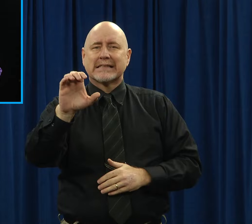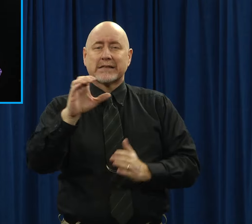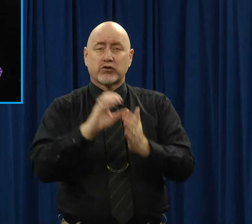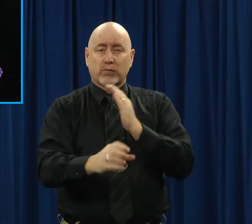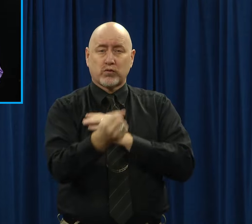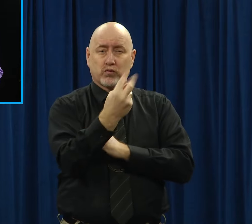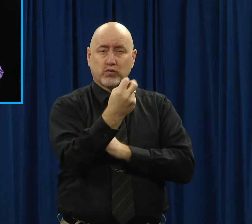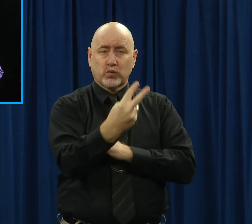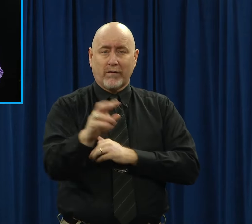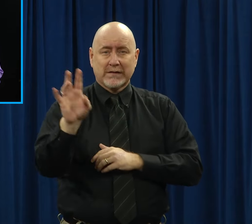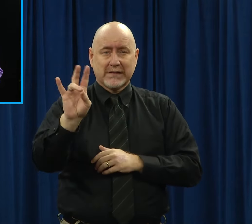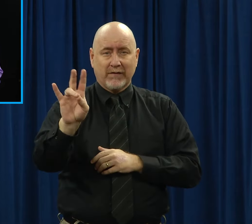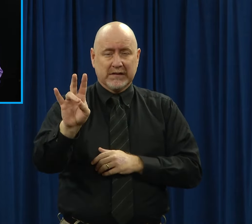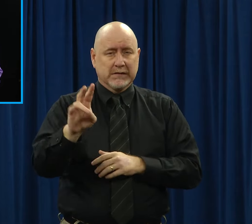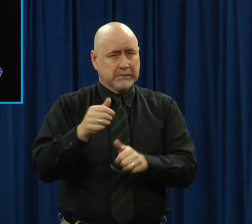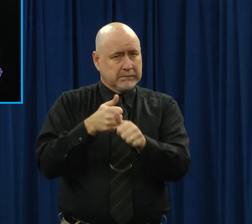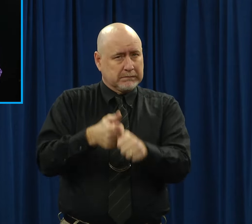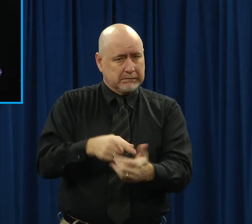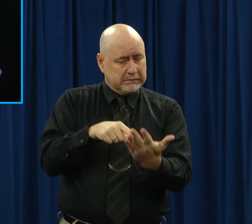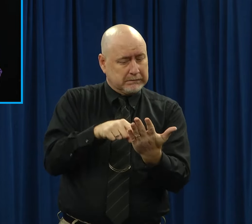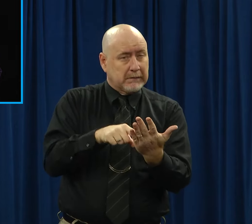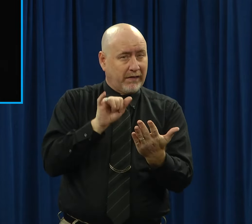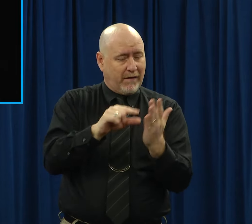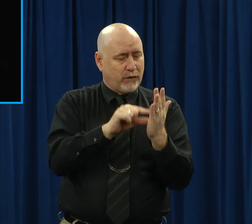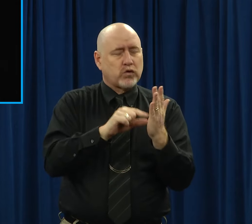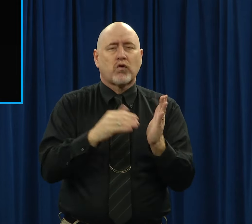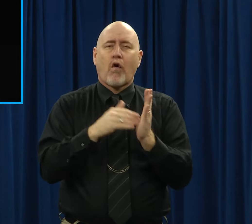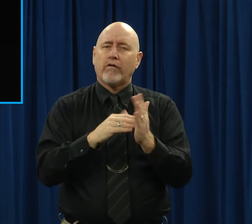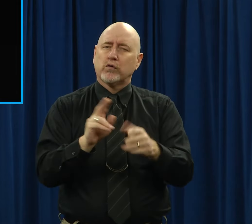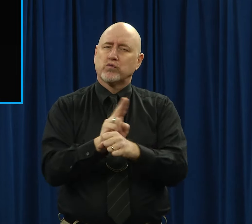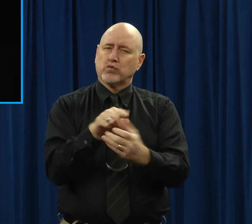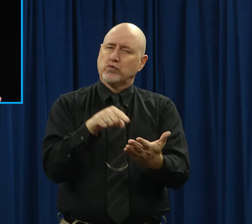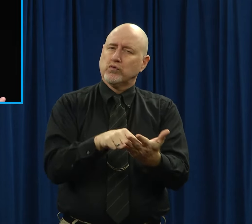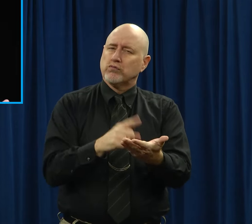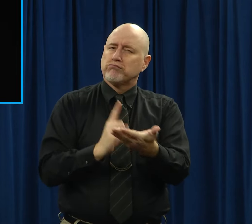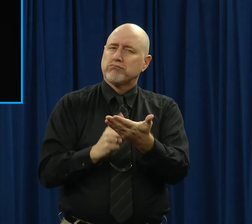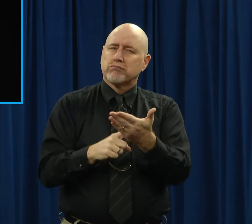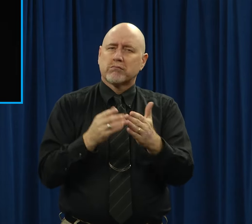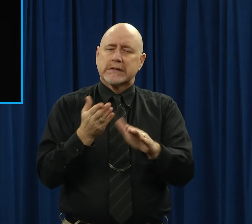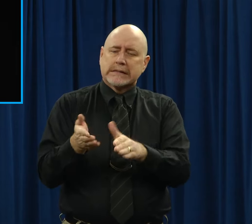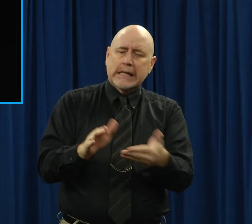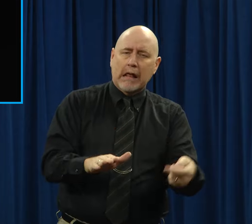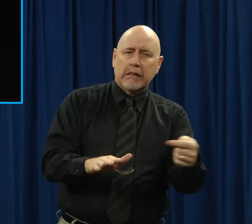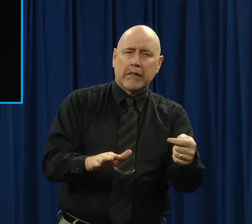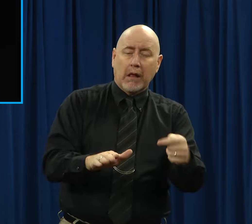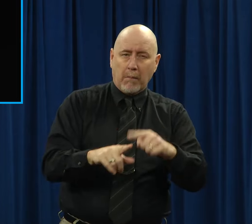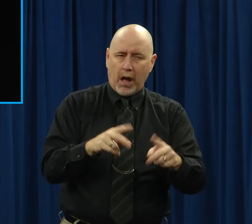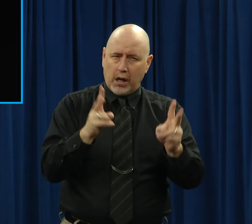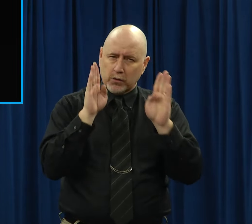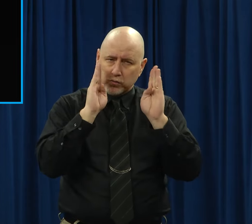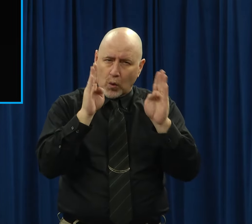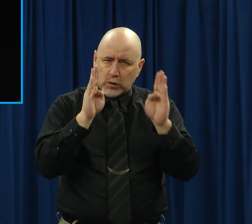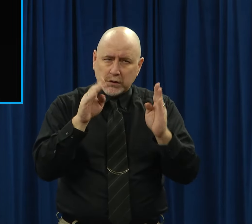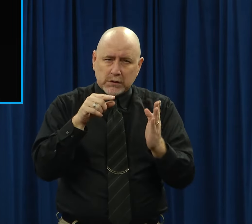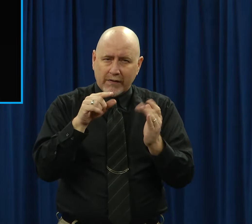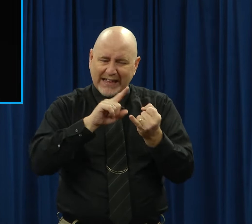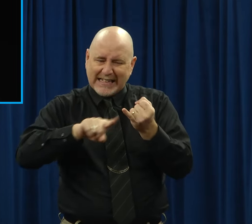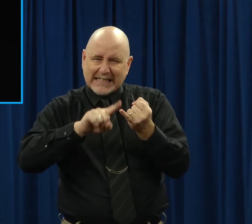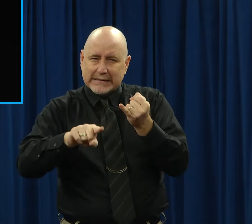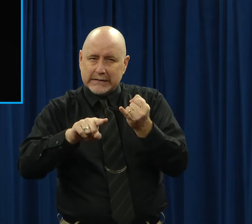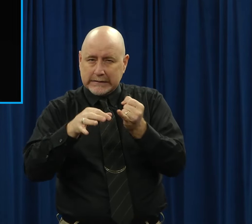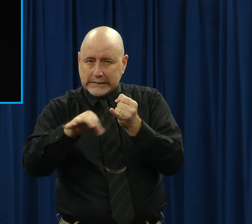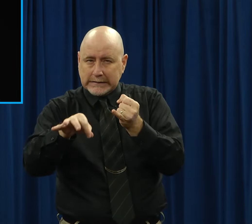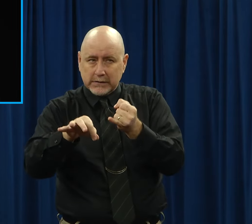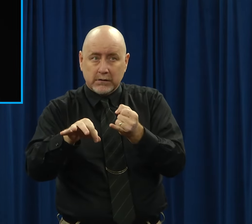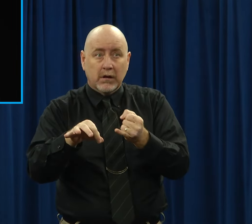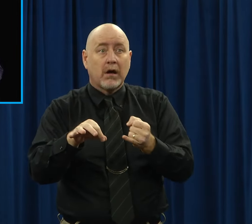listen to Ecclesiastes chapter 12 and verse 7. This is a verse we oftentimes use to discuss death, but I want you to listen particularly